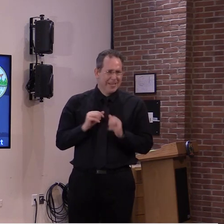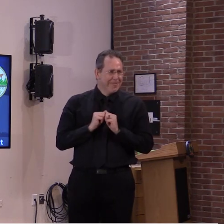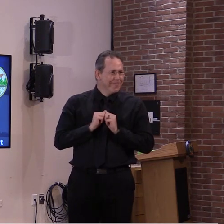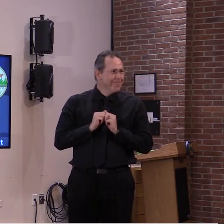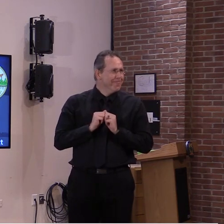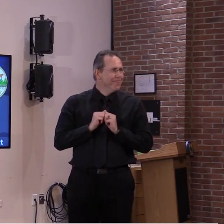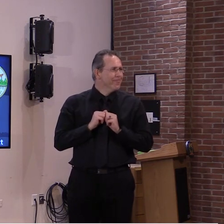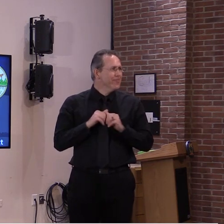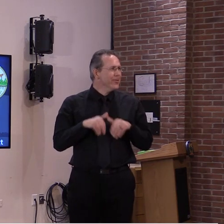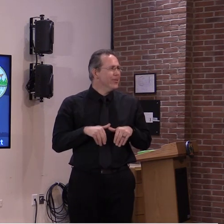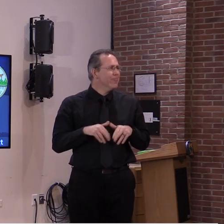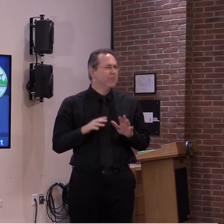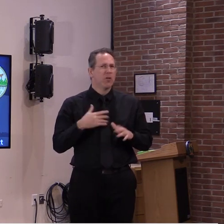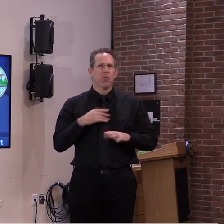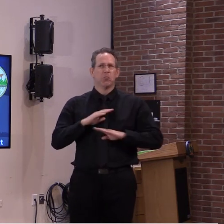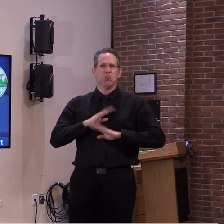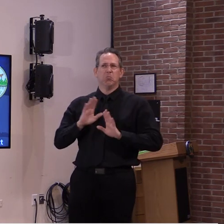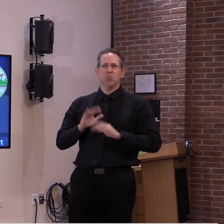Okay, thanks. Kat, WCAS?